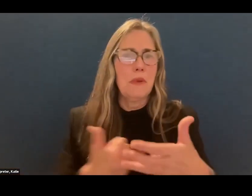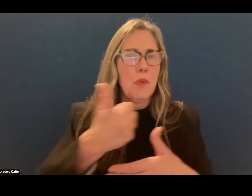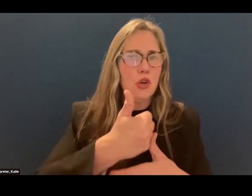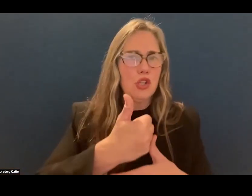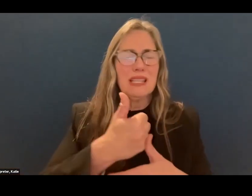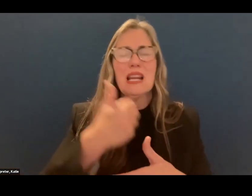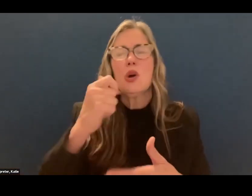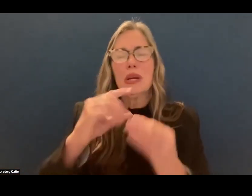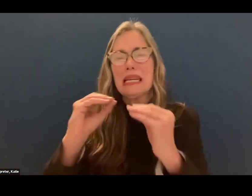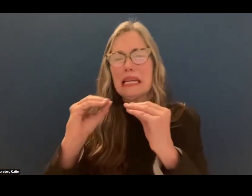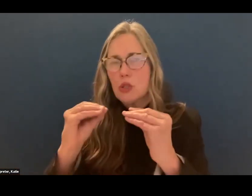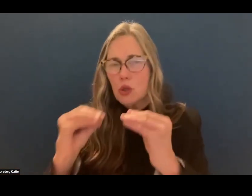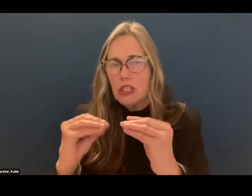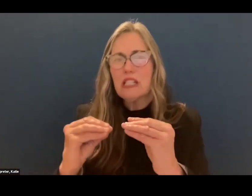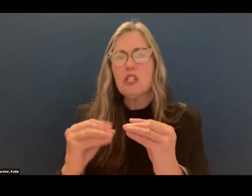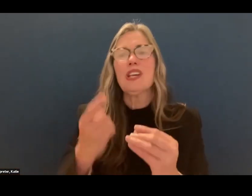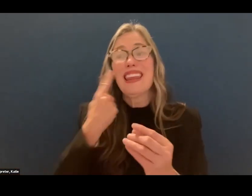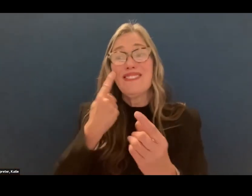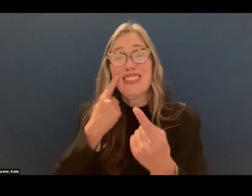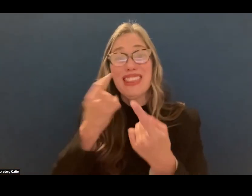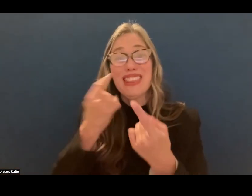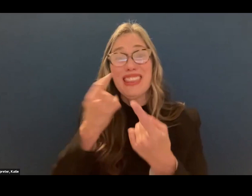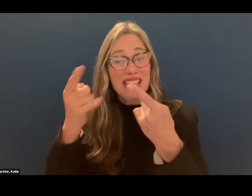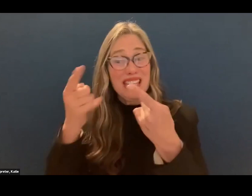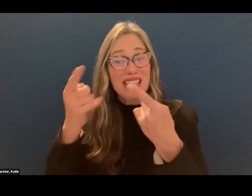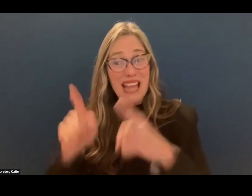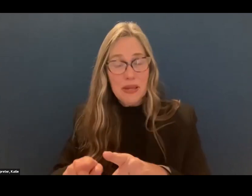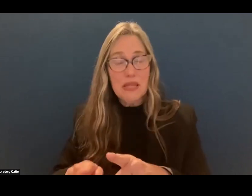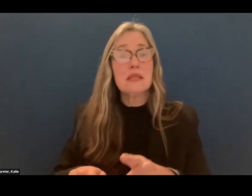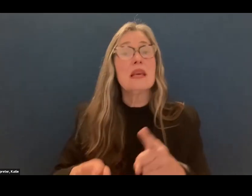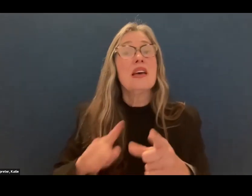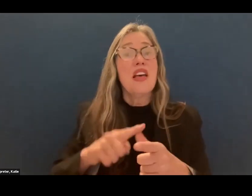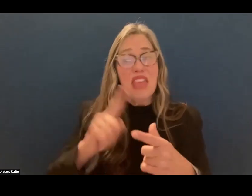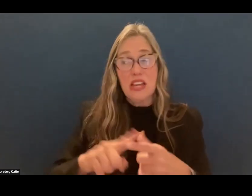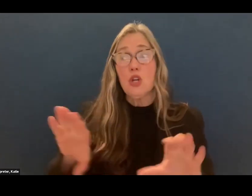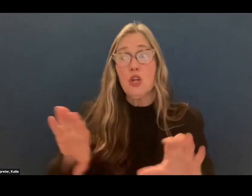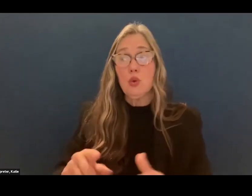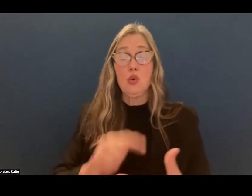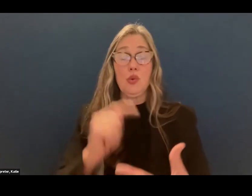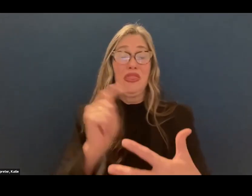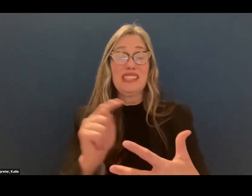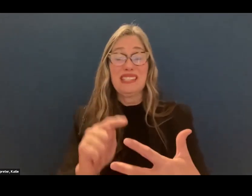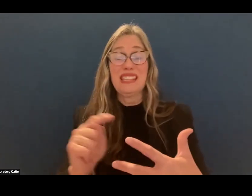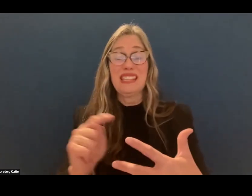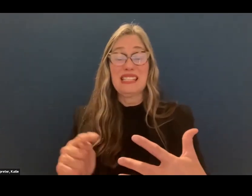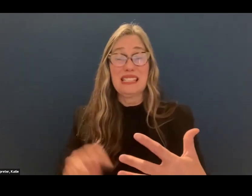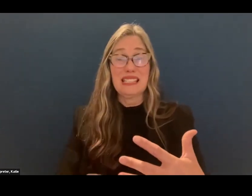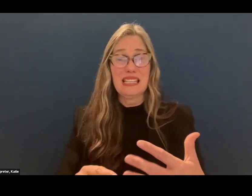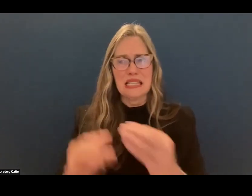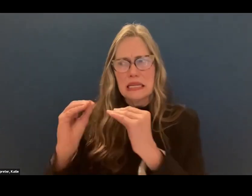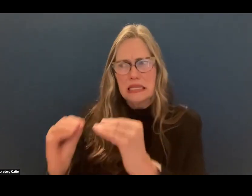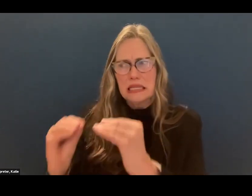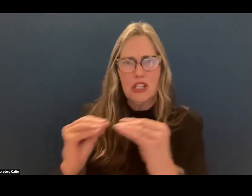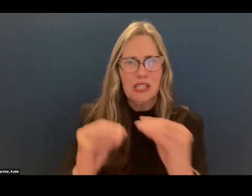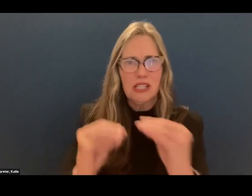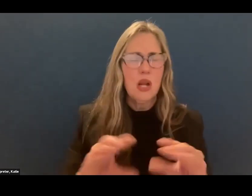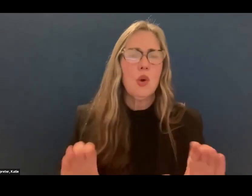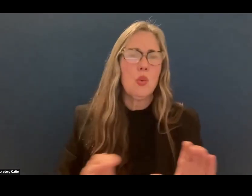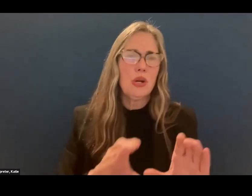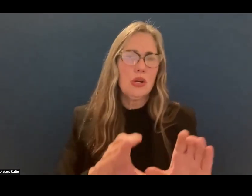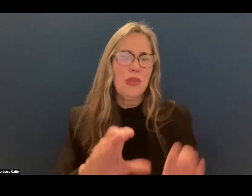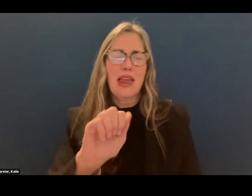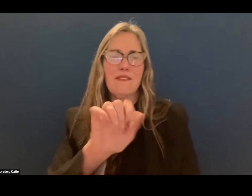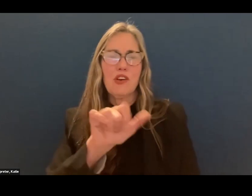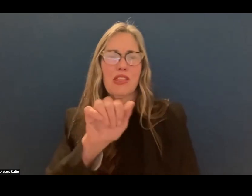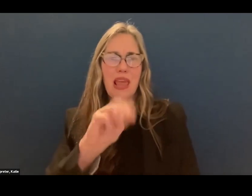we move. This is what we should do. And we're doing that in our Thursday admin professional learning days. Thank